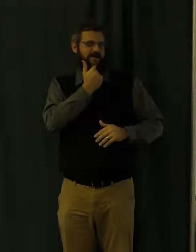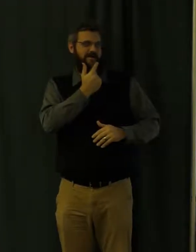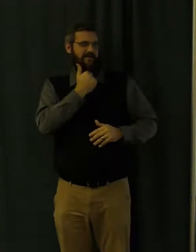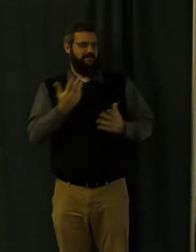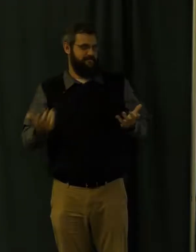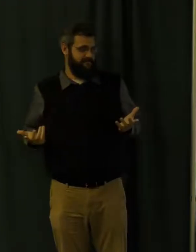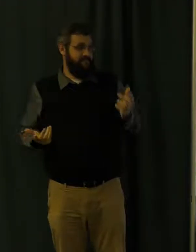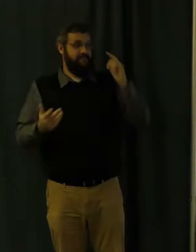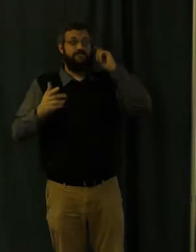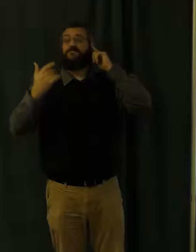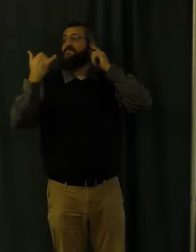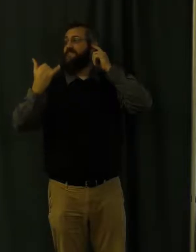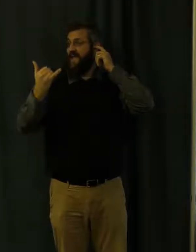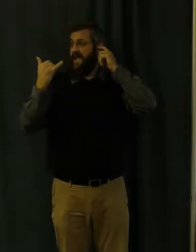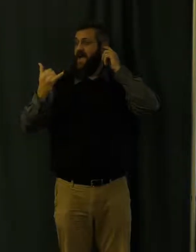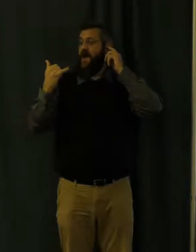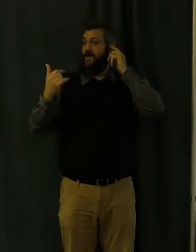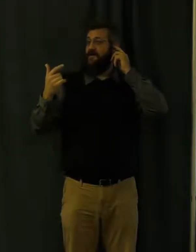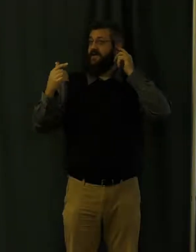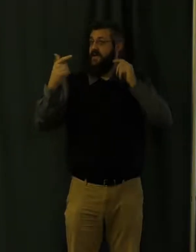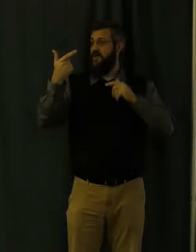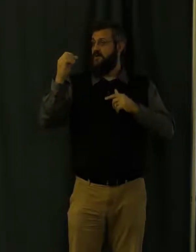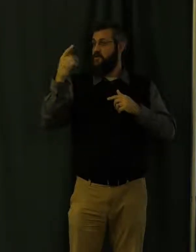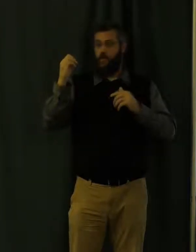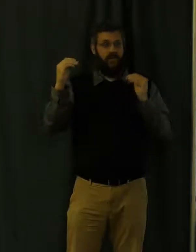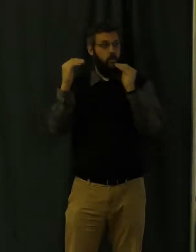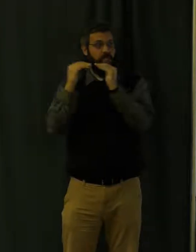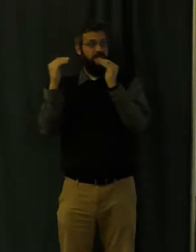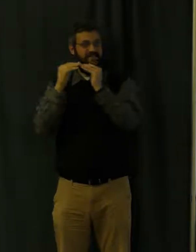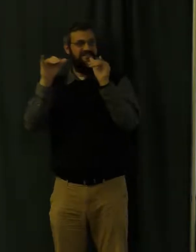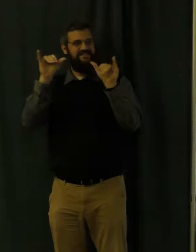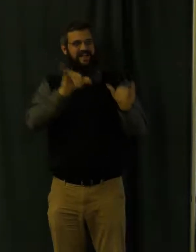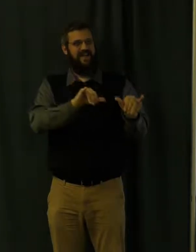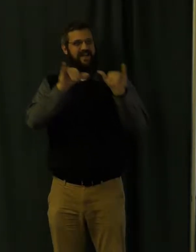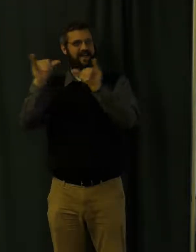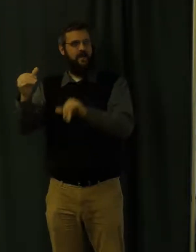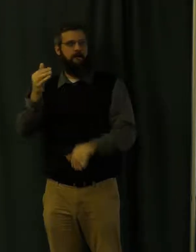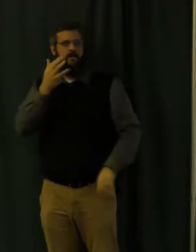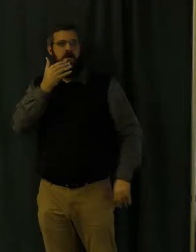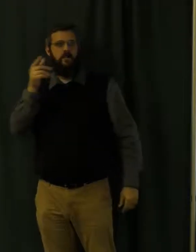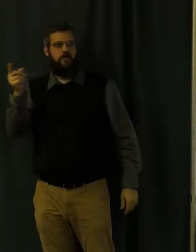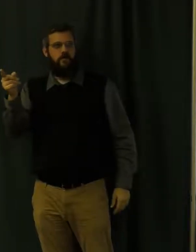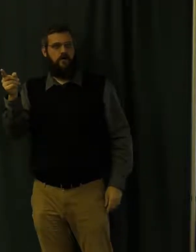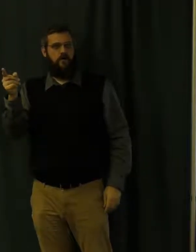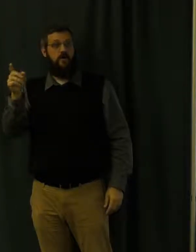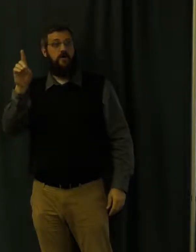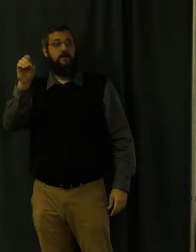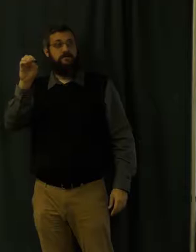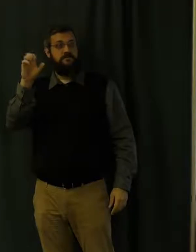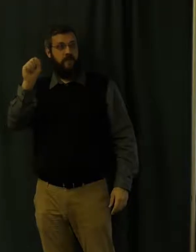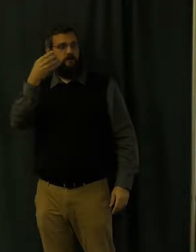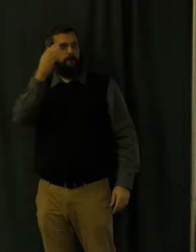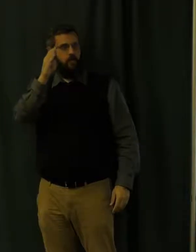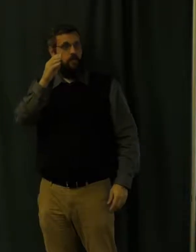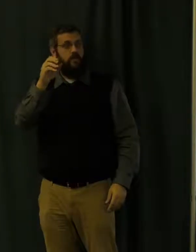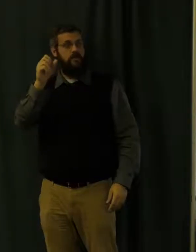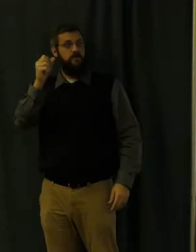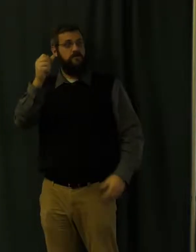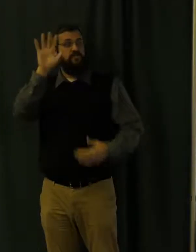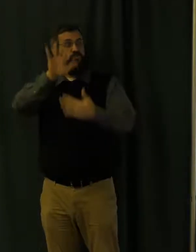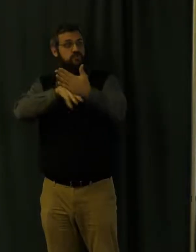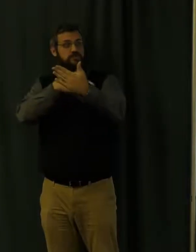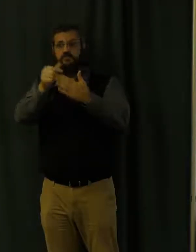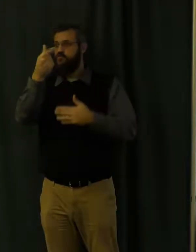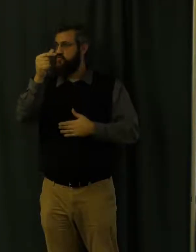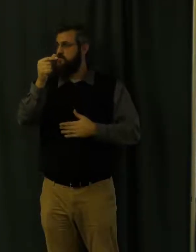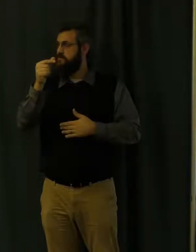So the Google equivalents are actually the same color, okay? So your docs are gonna be blue, and your sheets are gonna be green,